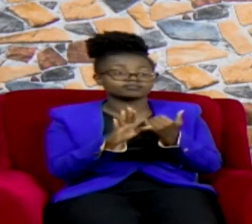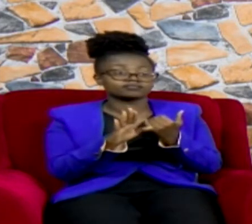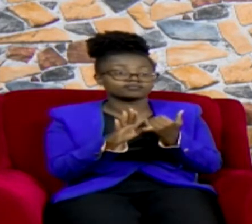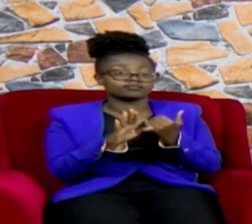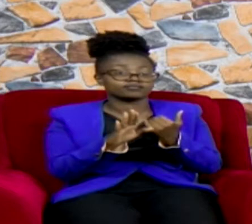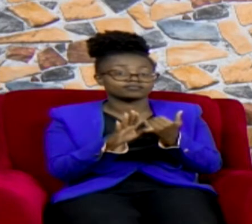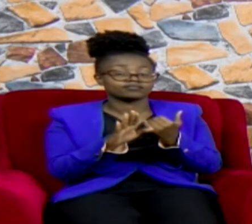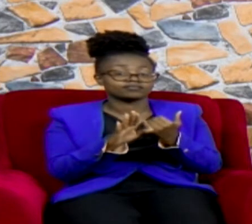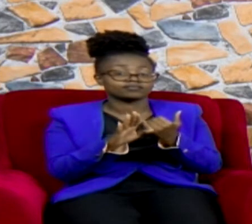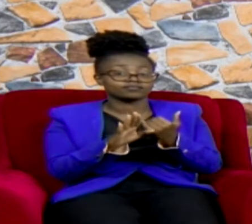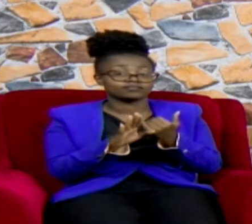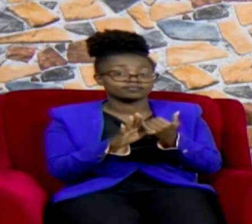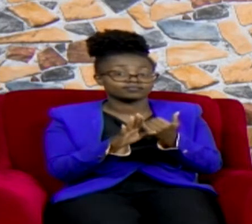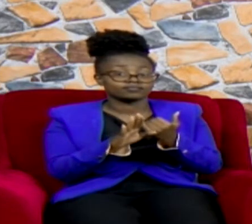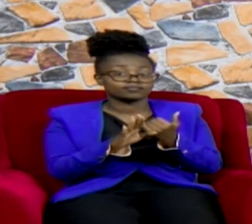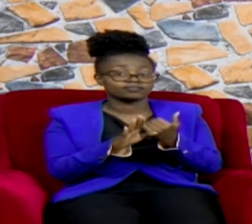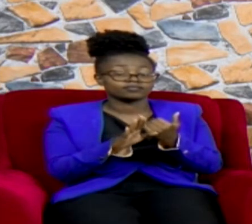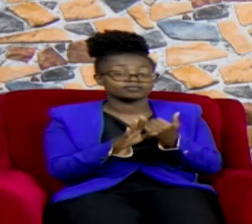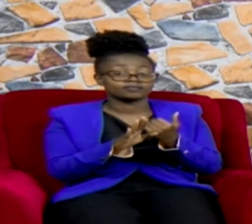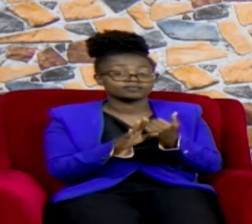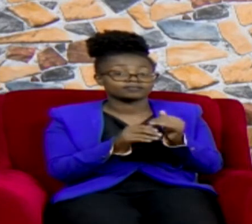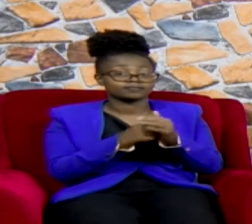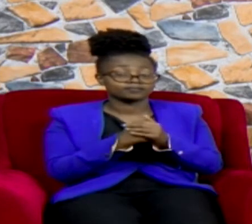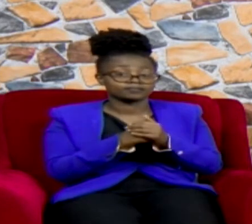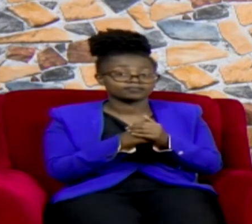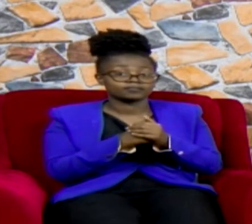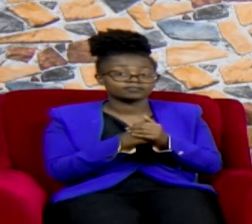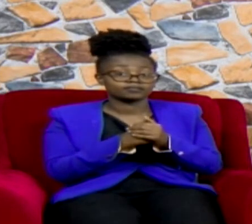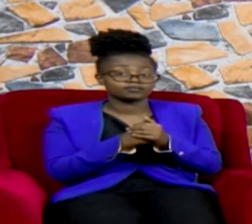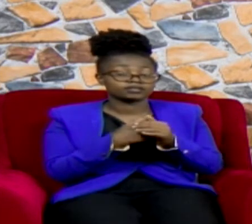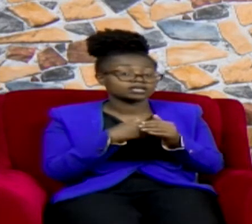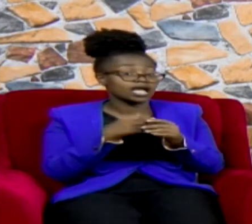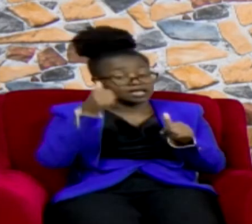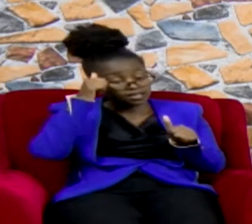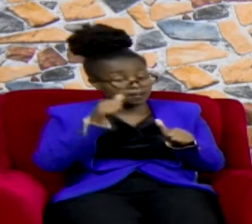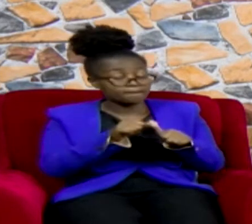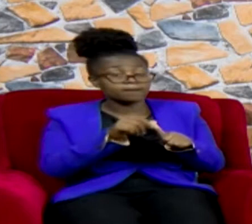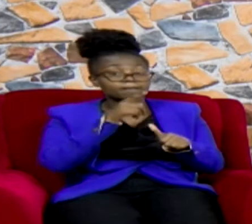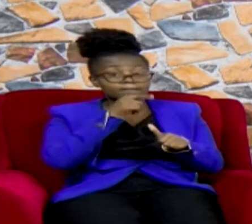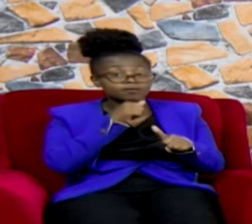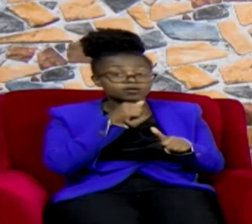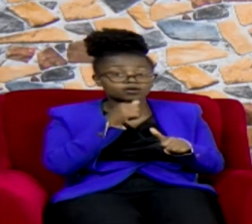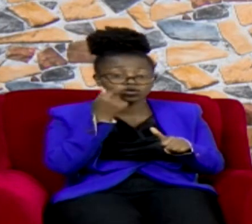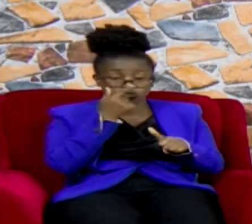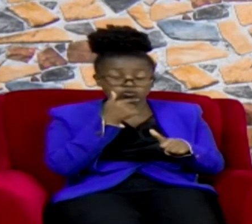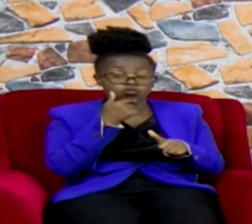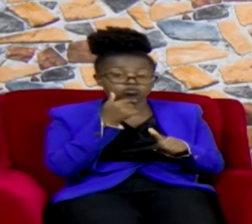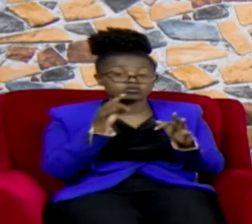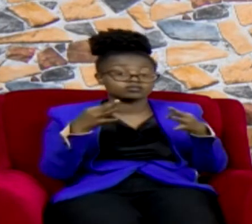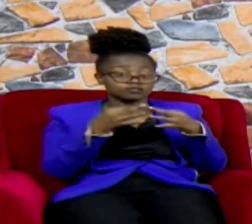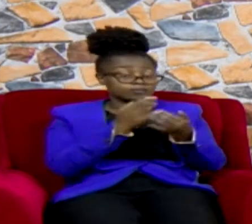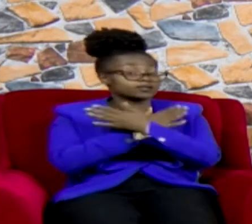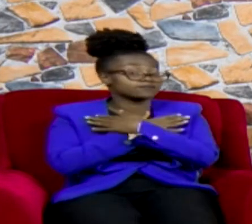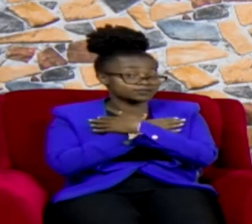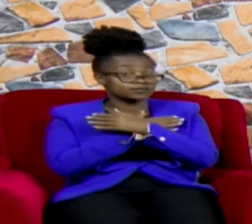They are tactile. In fact, I do remember a boy who was a family friend